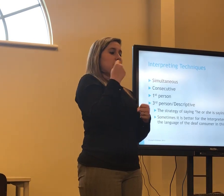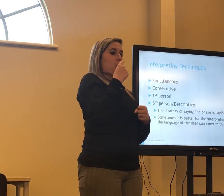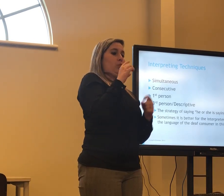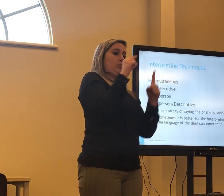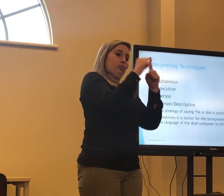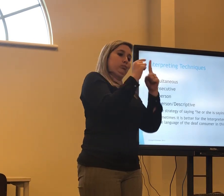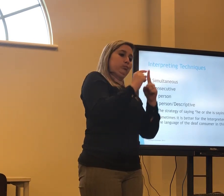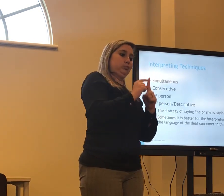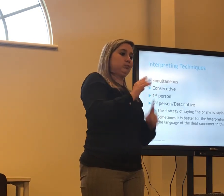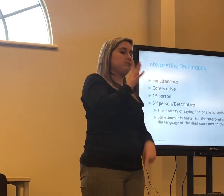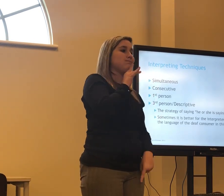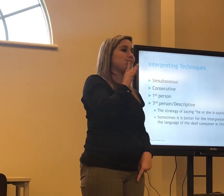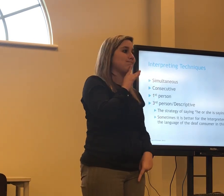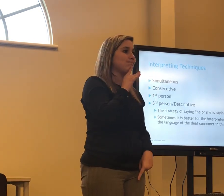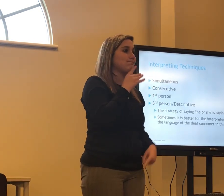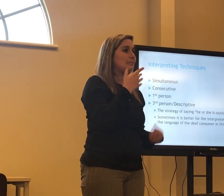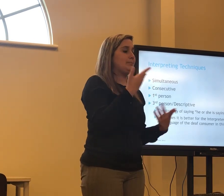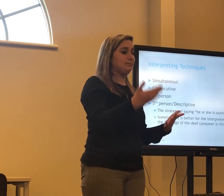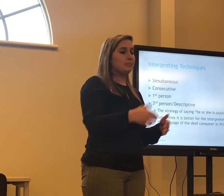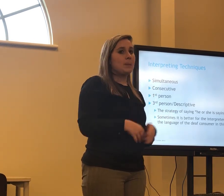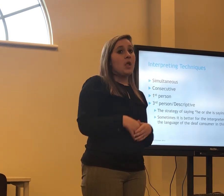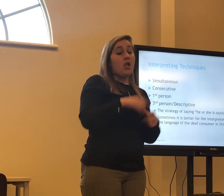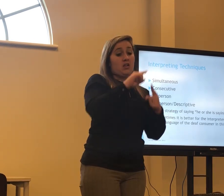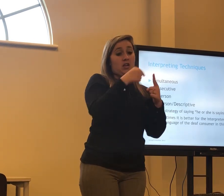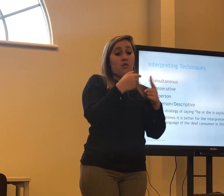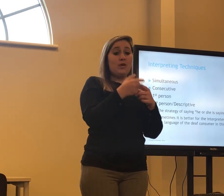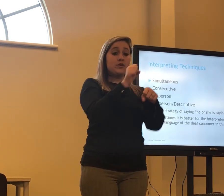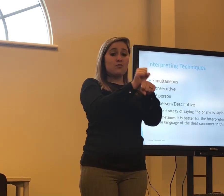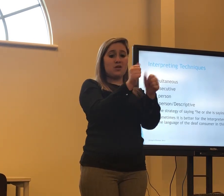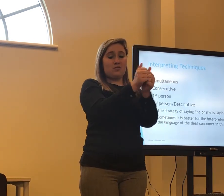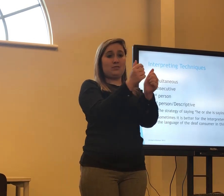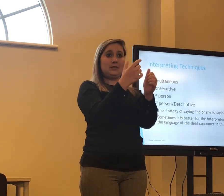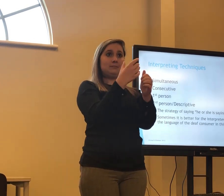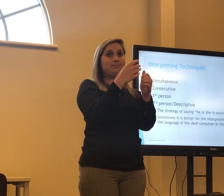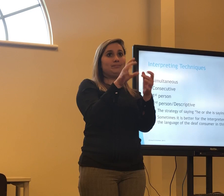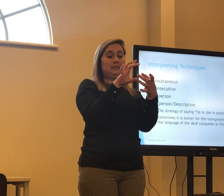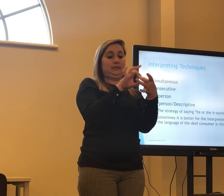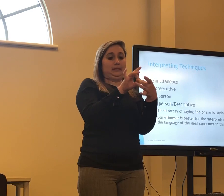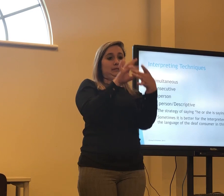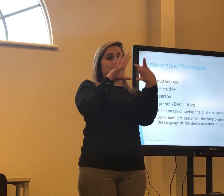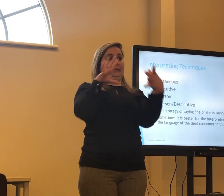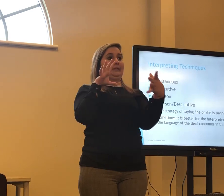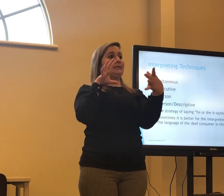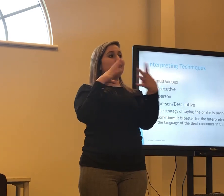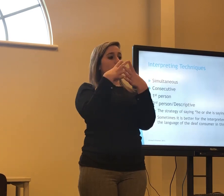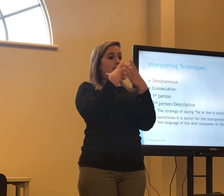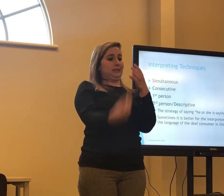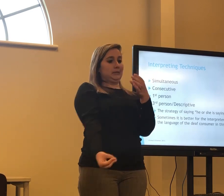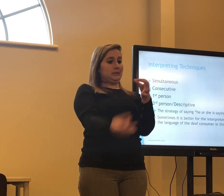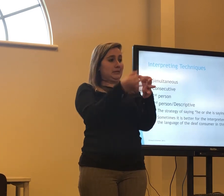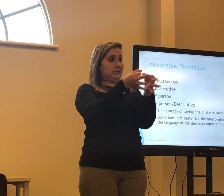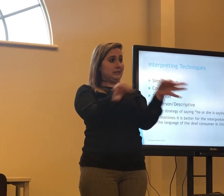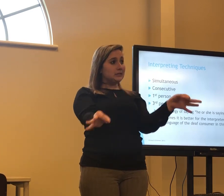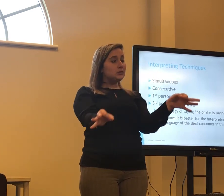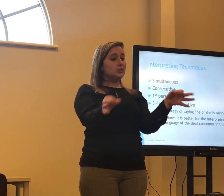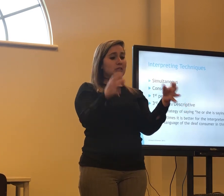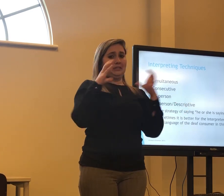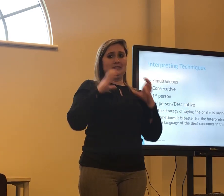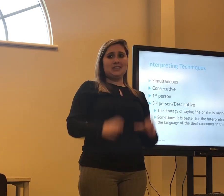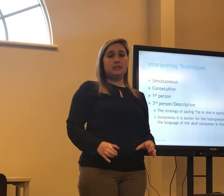dealing with the disfluent clients and the language deprivation clients, because remember, it's not going to make sense. And my job is not to